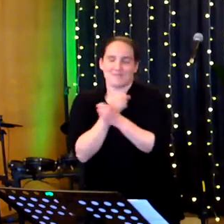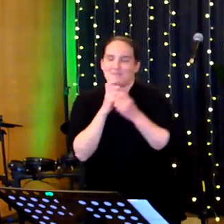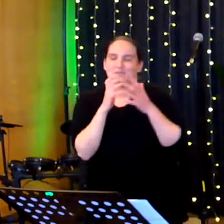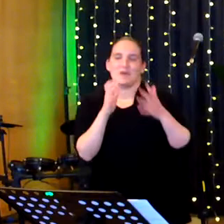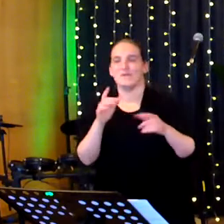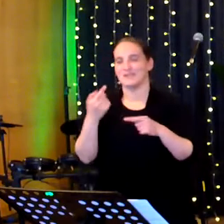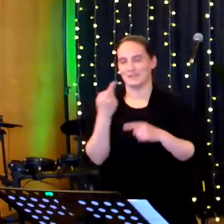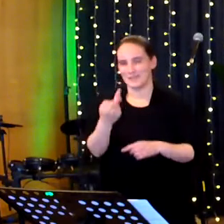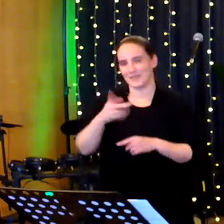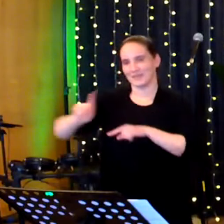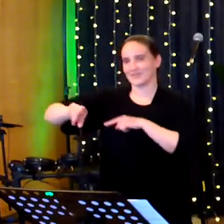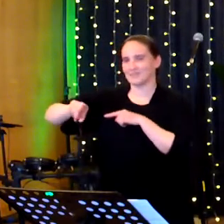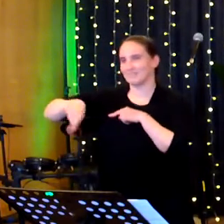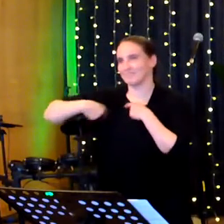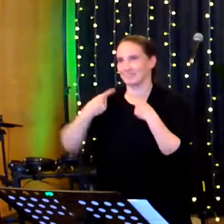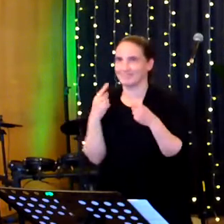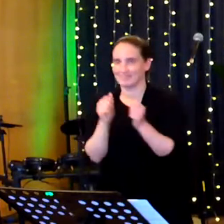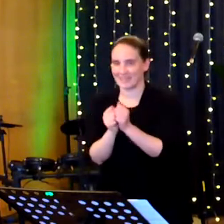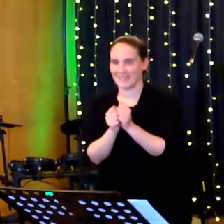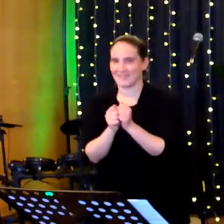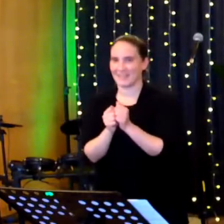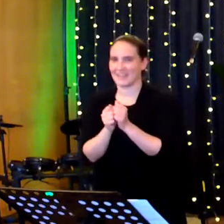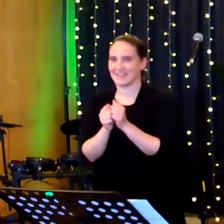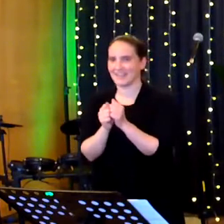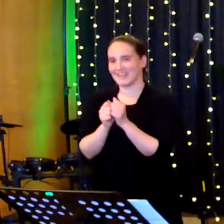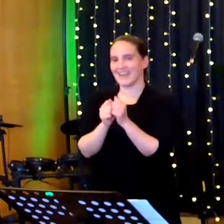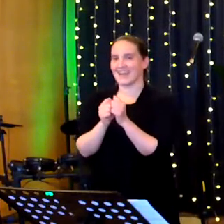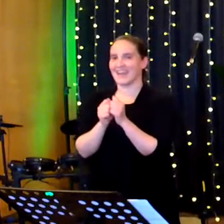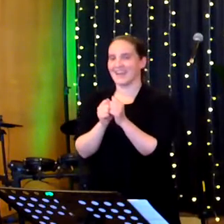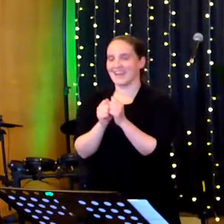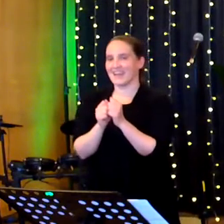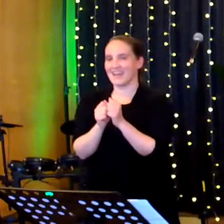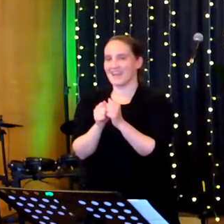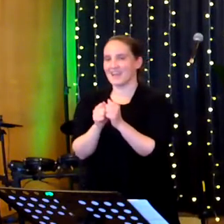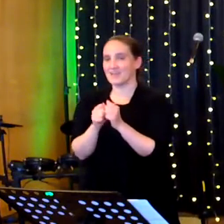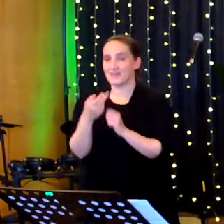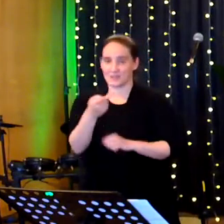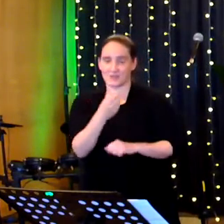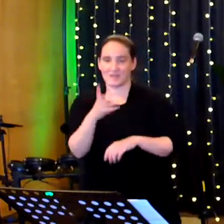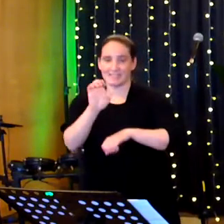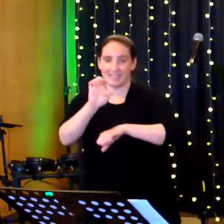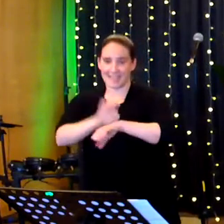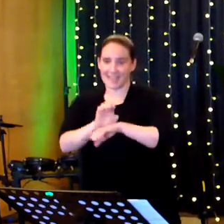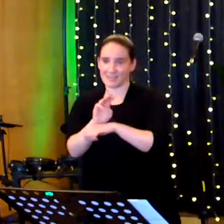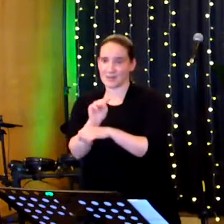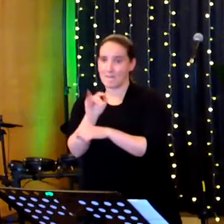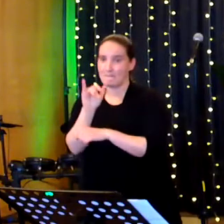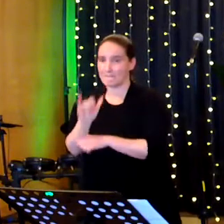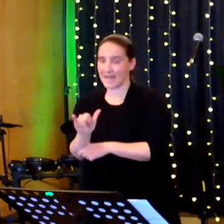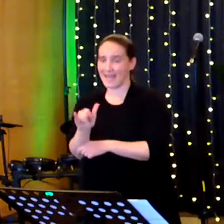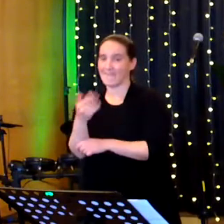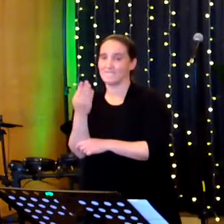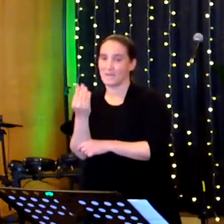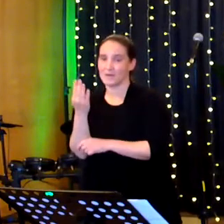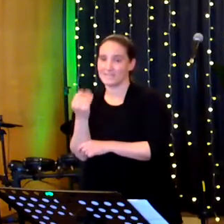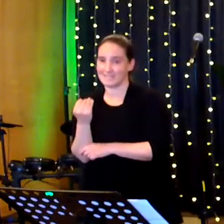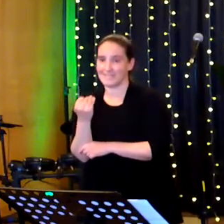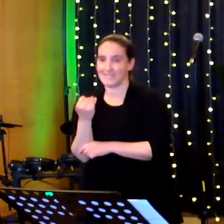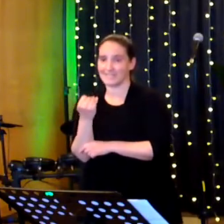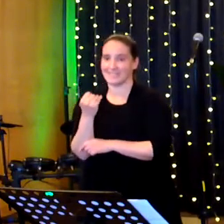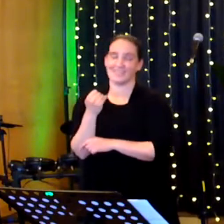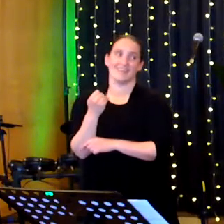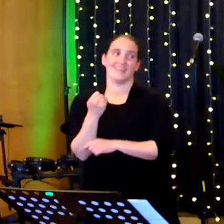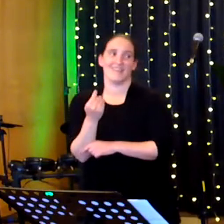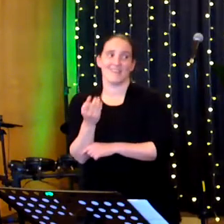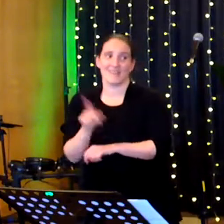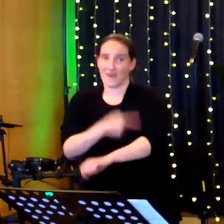that May 14th, it was 30 years ago that we got engaged. So that was pretty crazy. I know. It's like forever ago. A whole